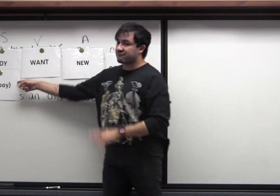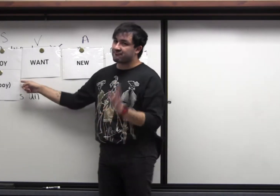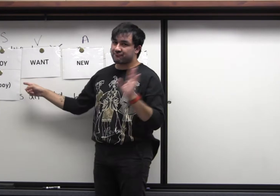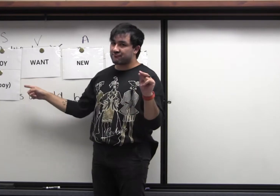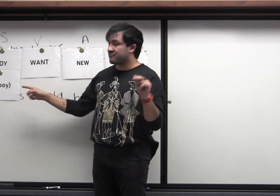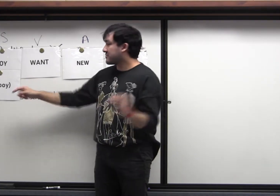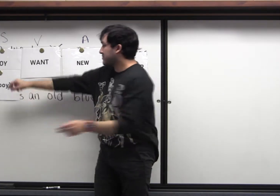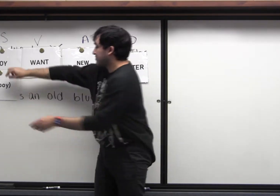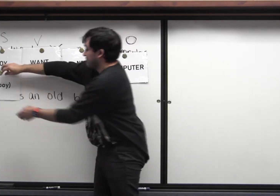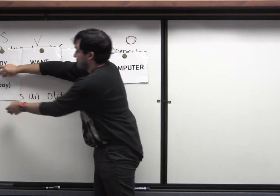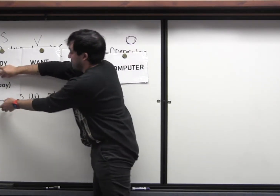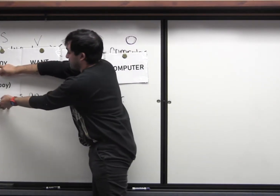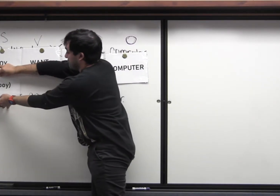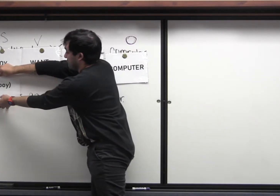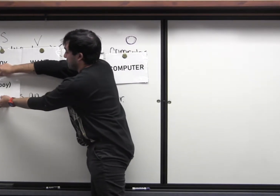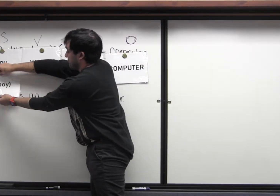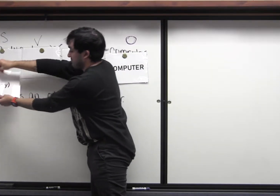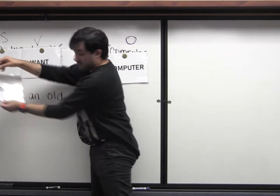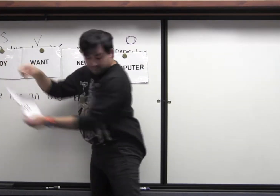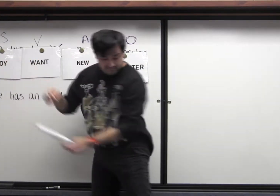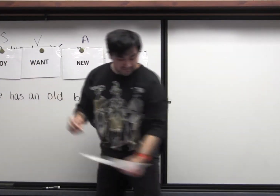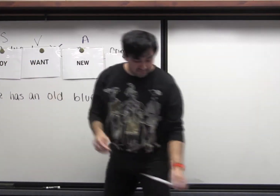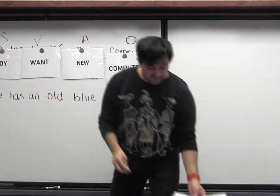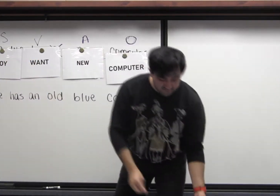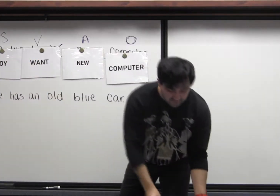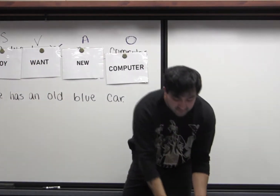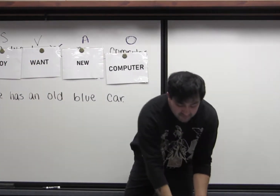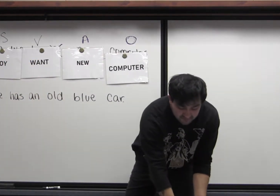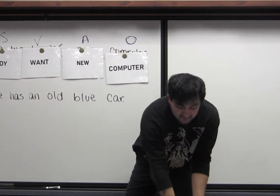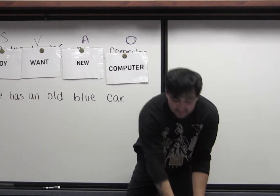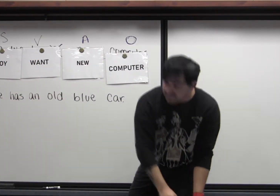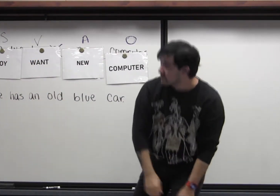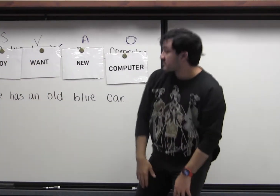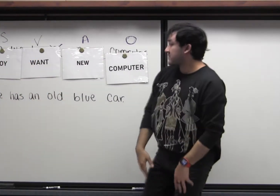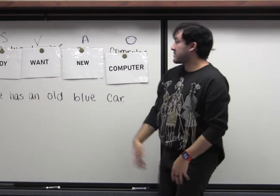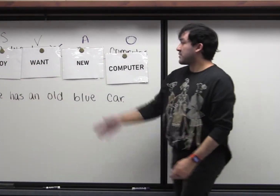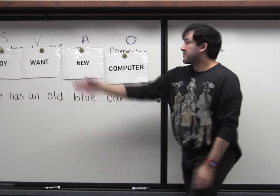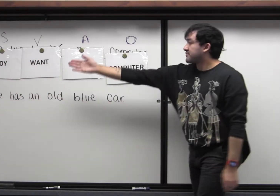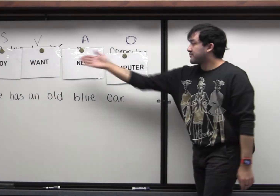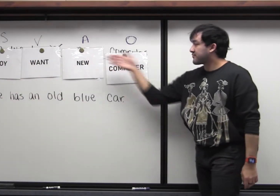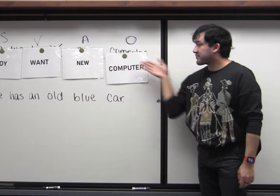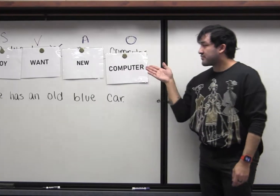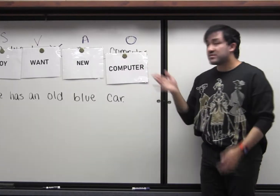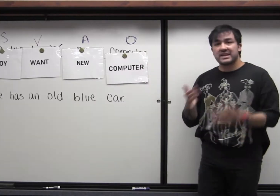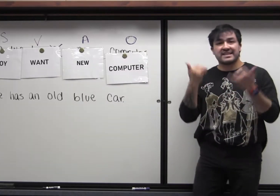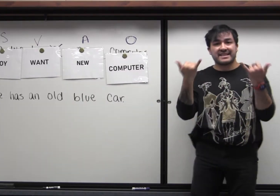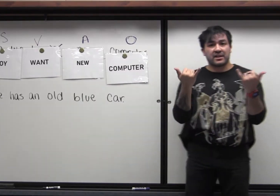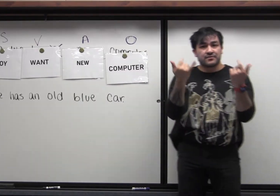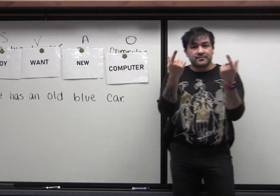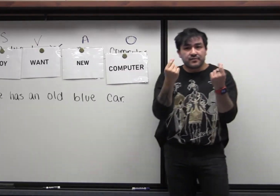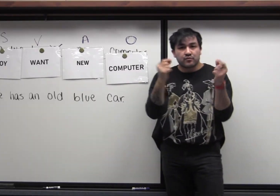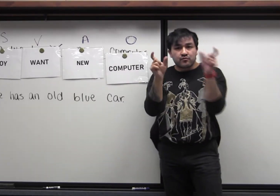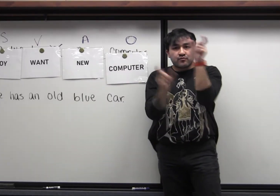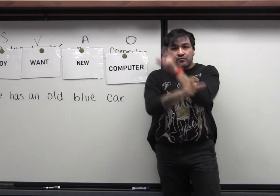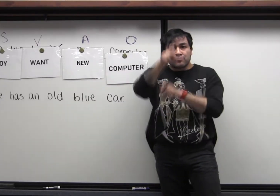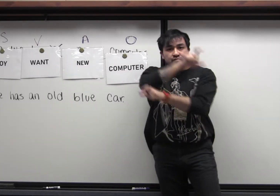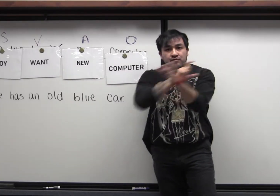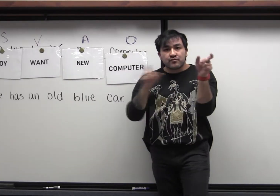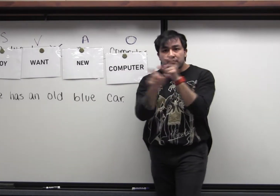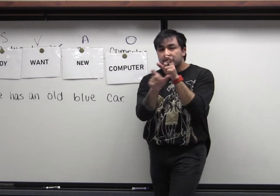the referent. And therefore, we can't just say IX boy. We have to sign the sign for boy. So now let's go ahead and put all of